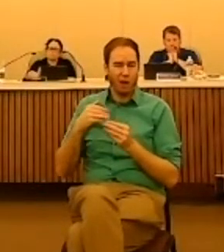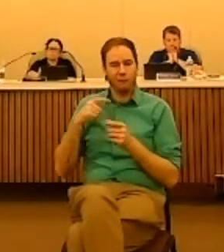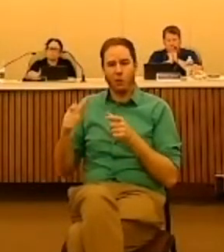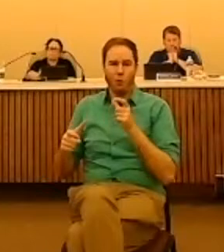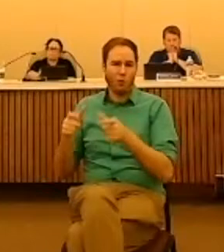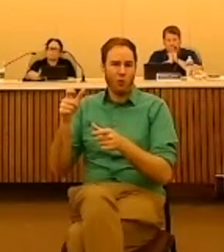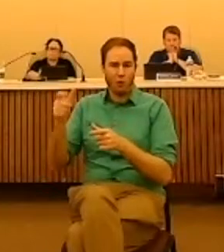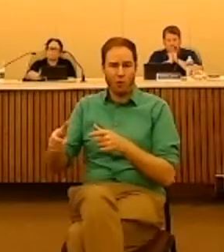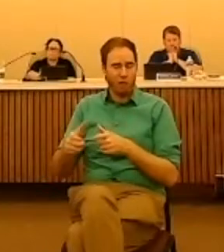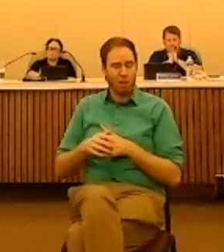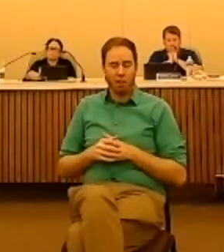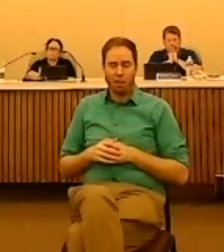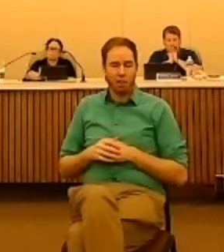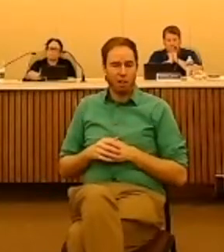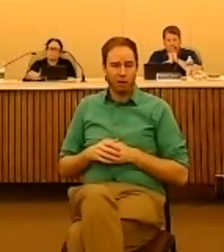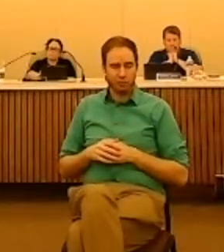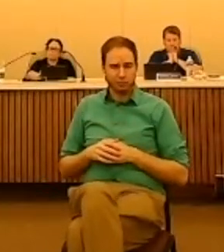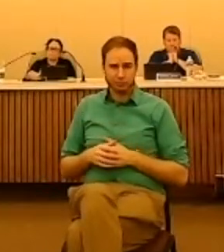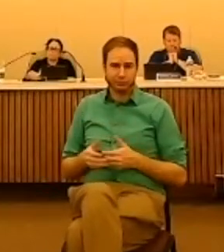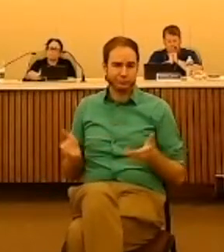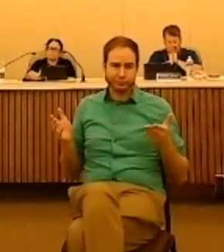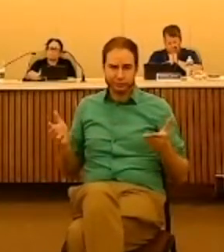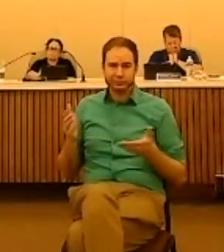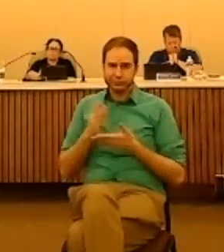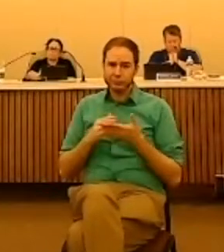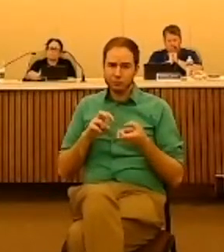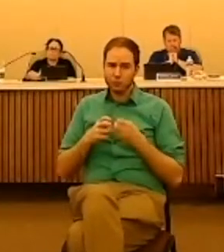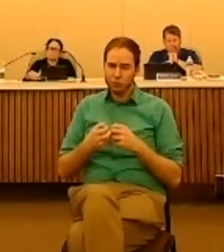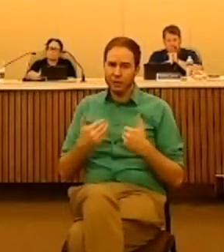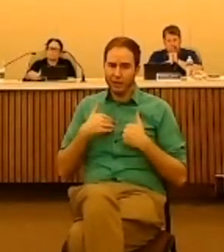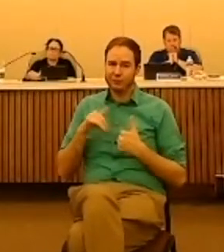holes in it and everything else. I mean, we got some problems.